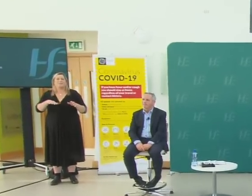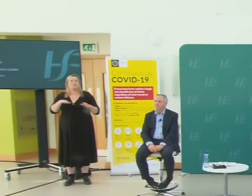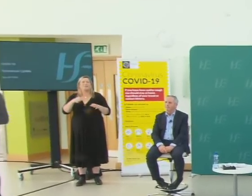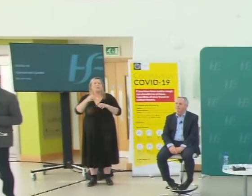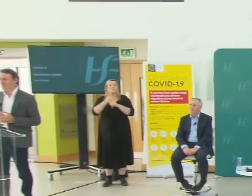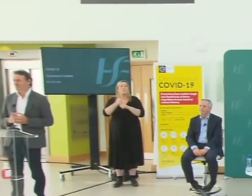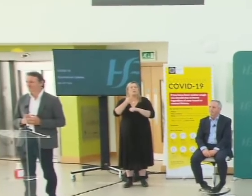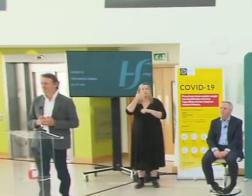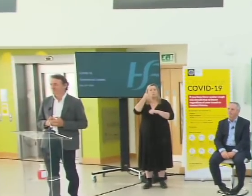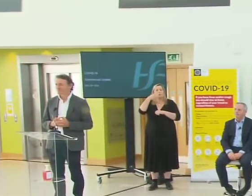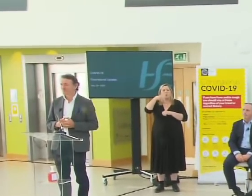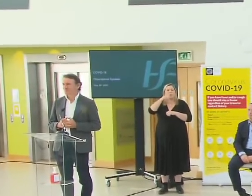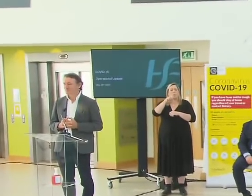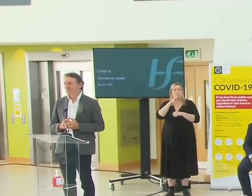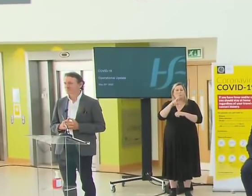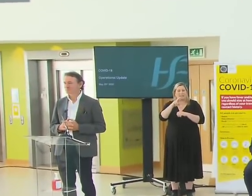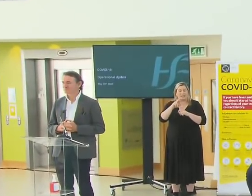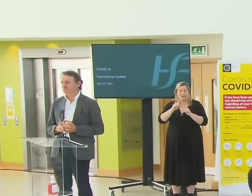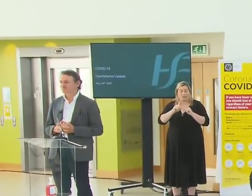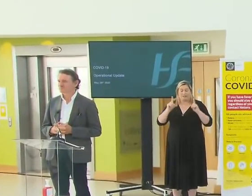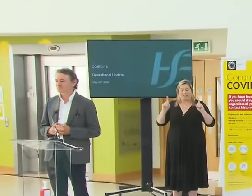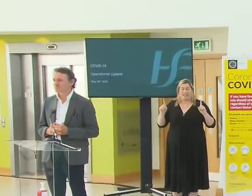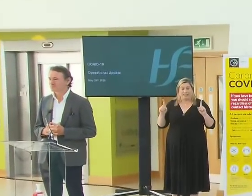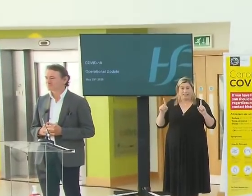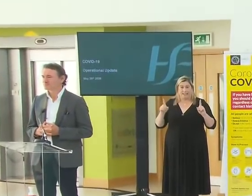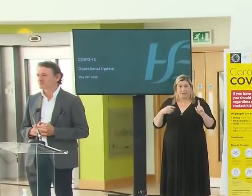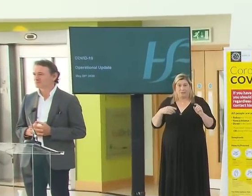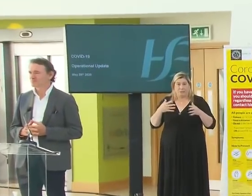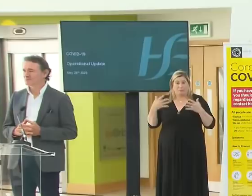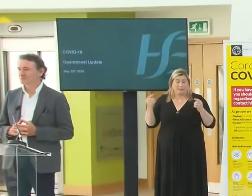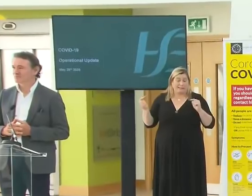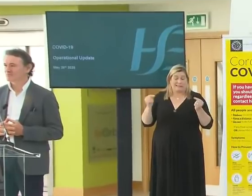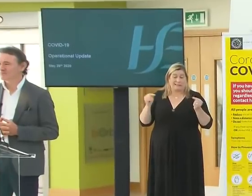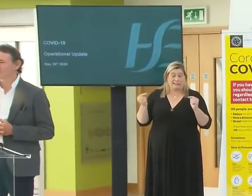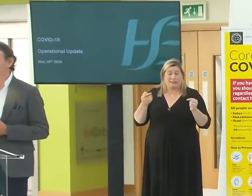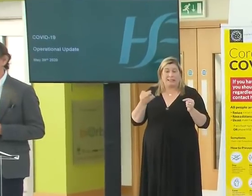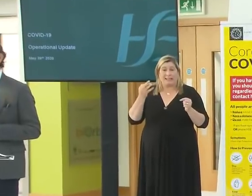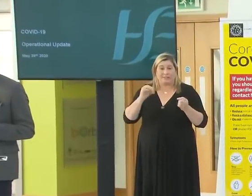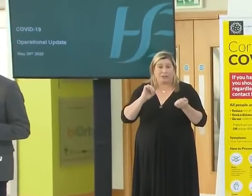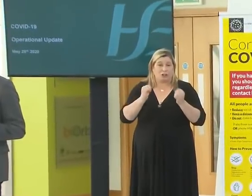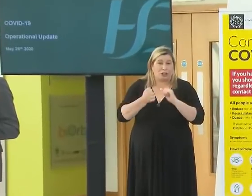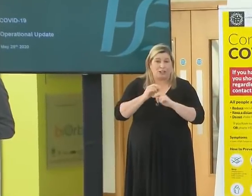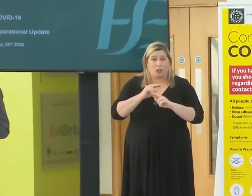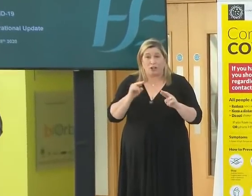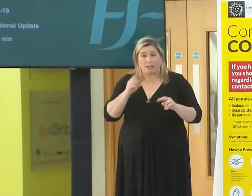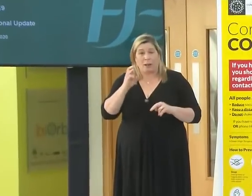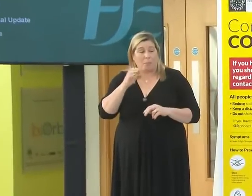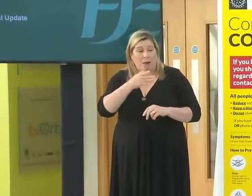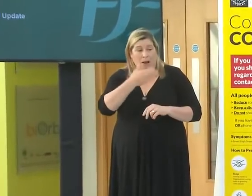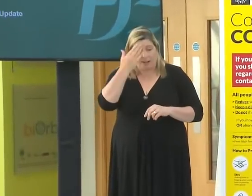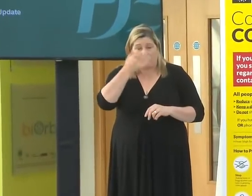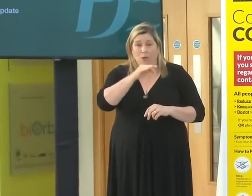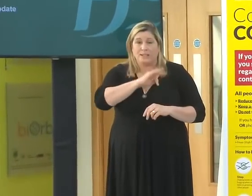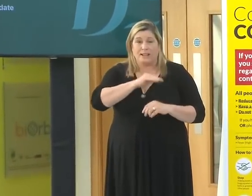2-metre physical distancing rule, there was a lot of debate during the week whether it would be maintained or not. I know, Paul, yourself, you mentioned last week, the